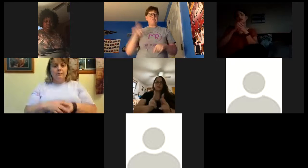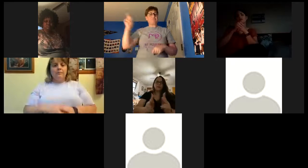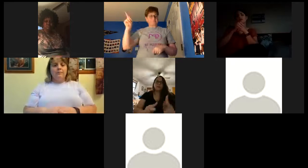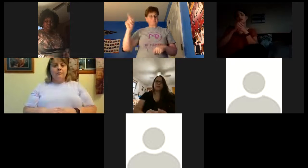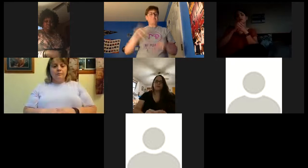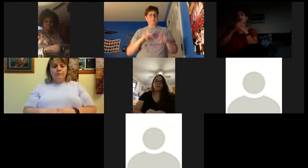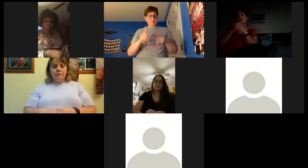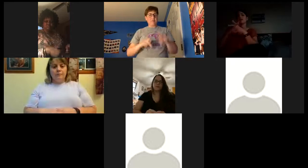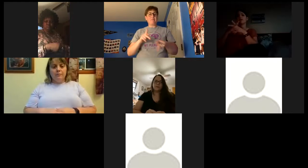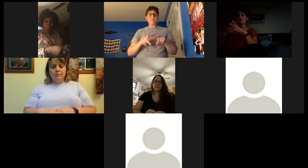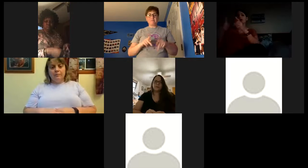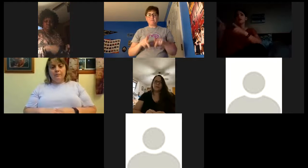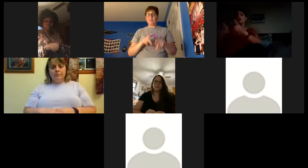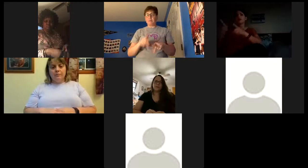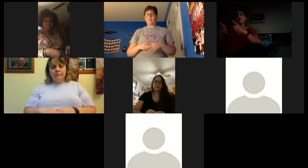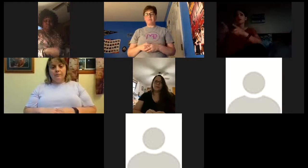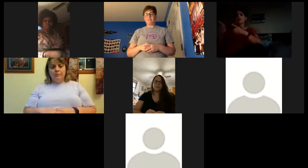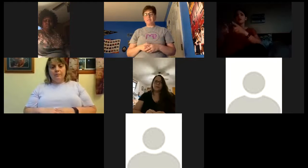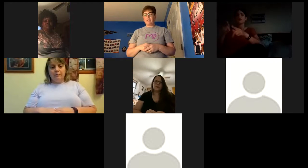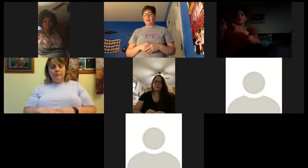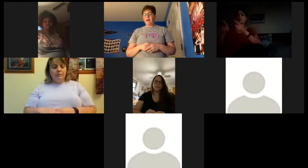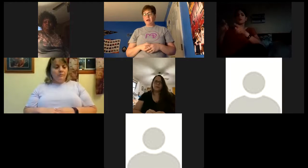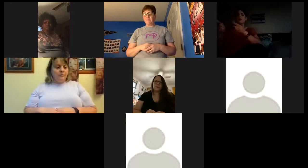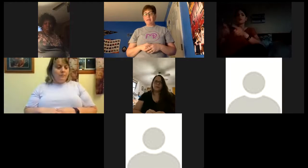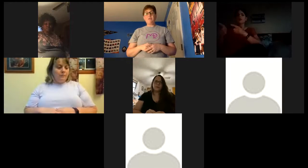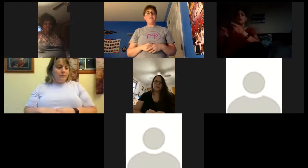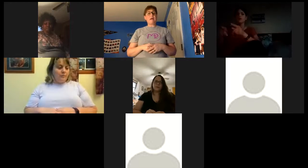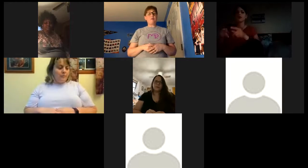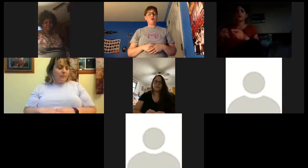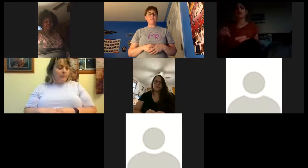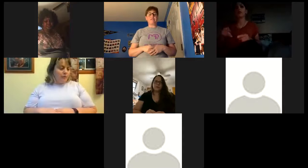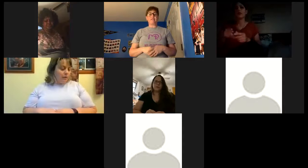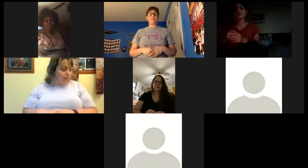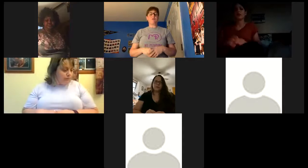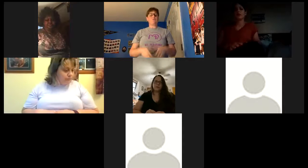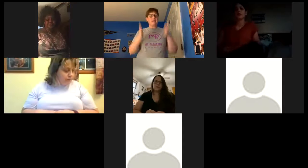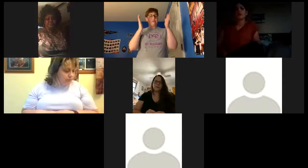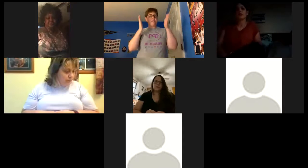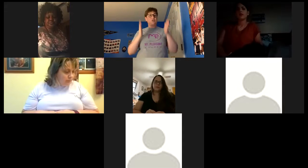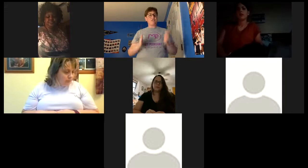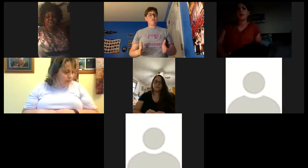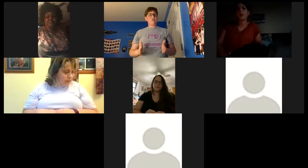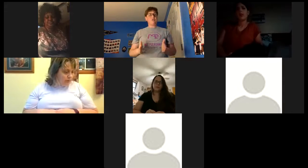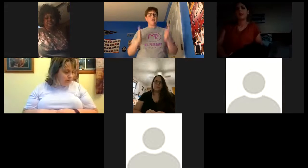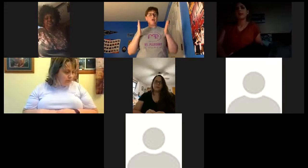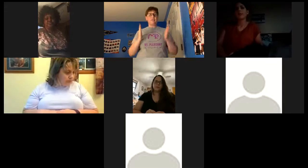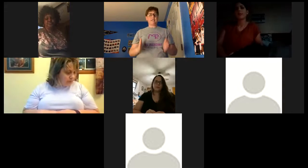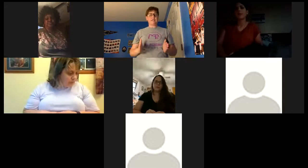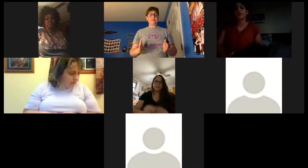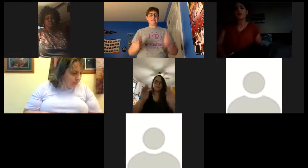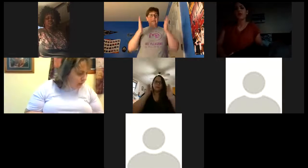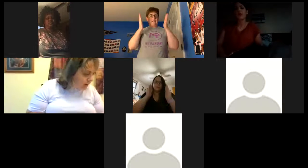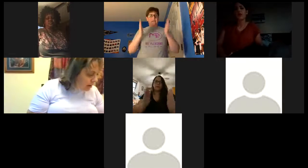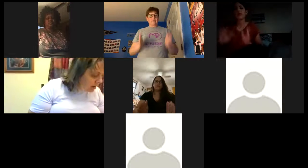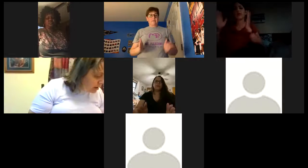Yeah. People. So people. And then we've got person. So like we said, you can either do